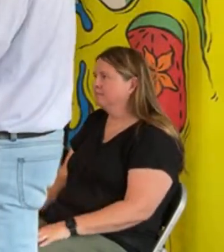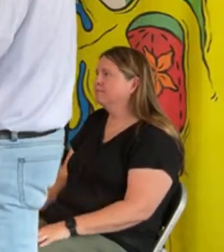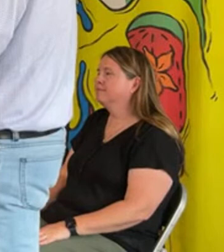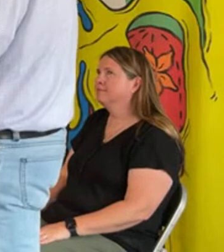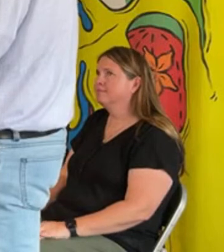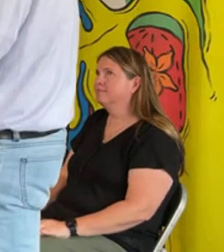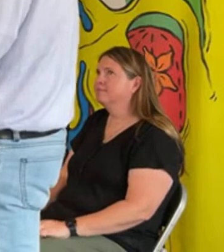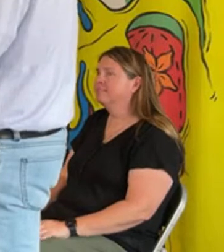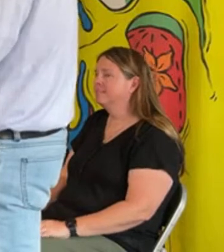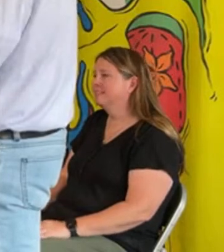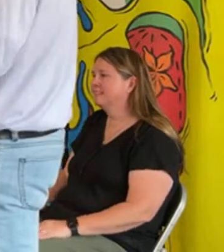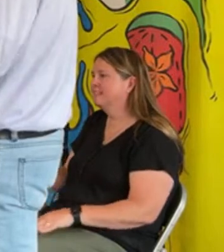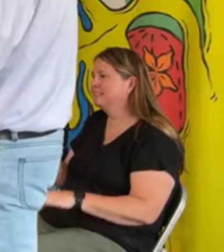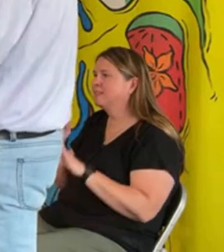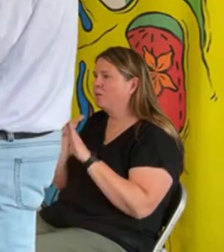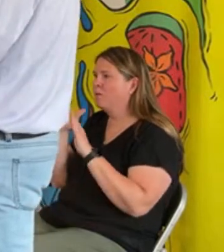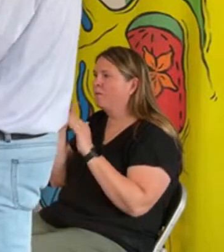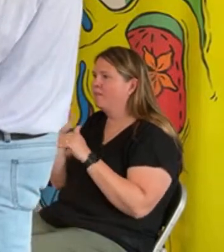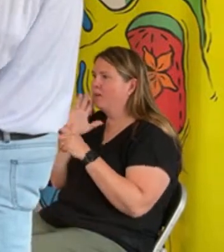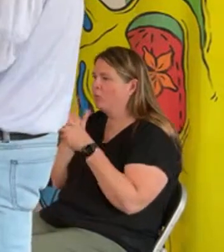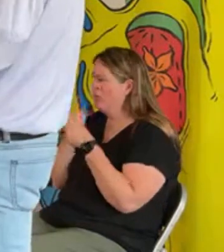each other in between, hopefully.